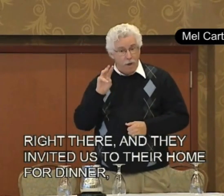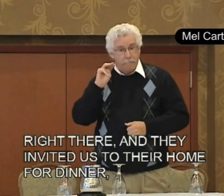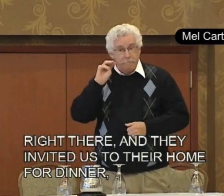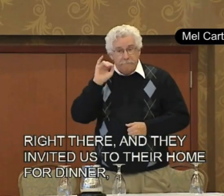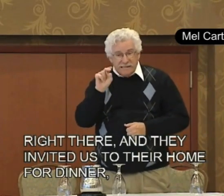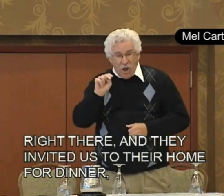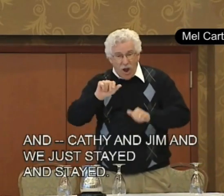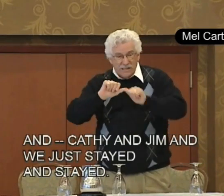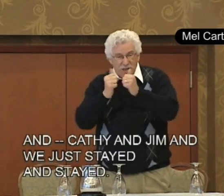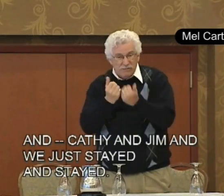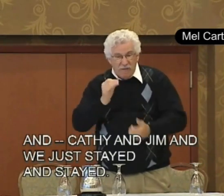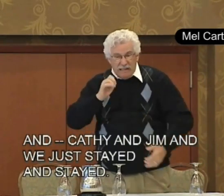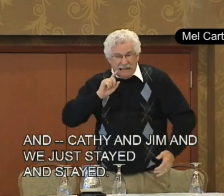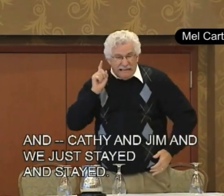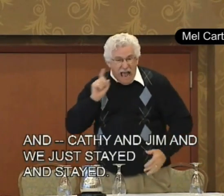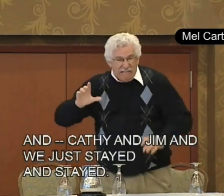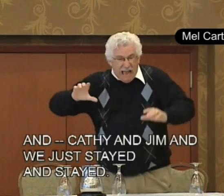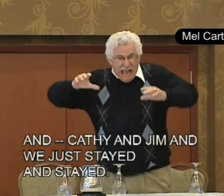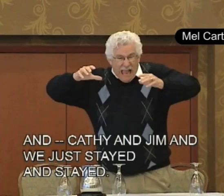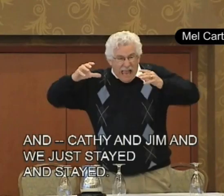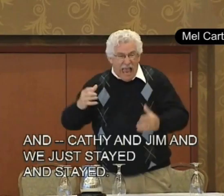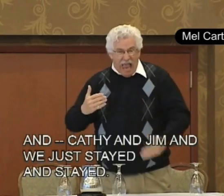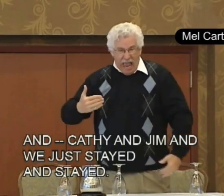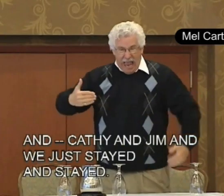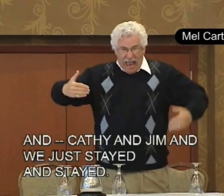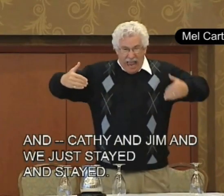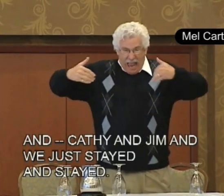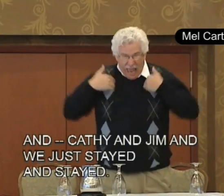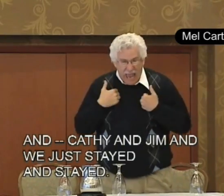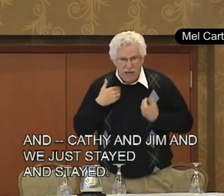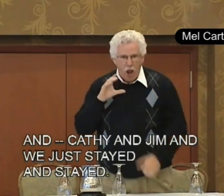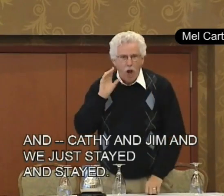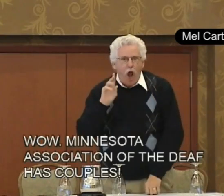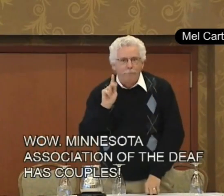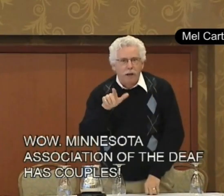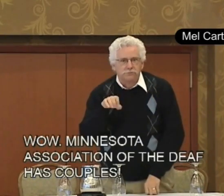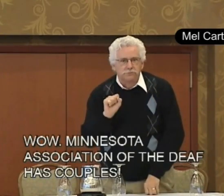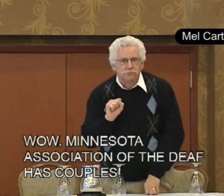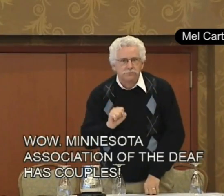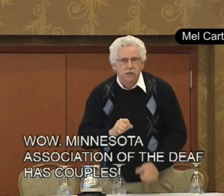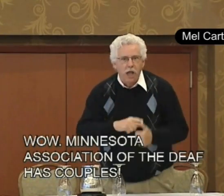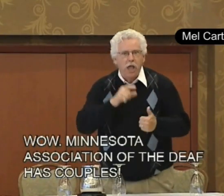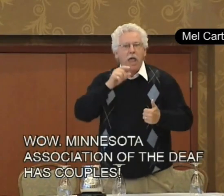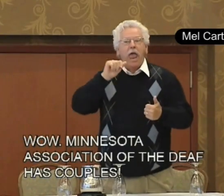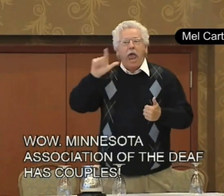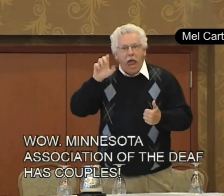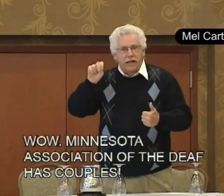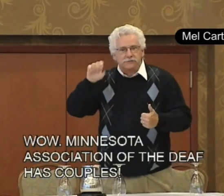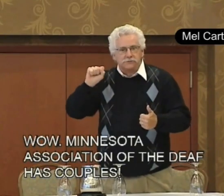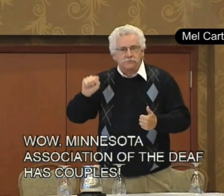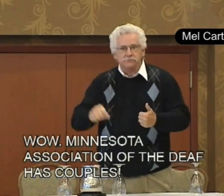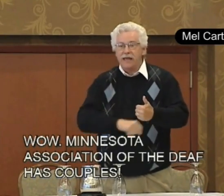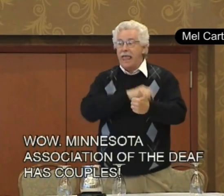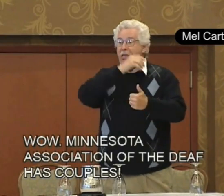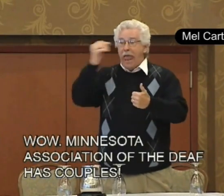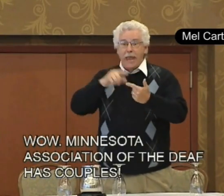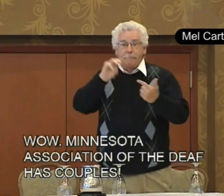wow the Minnesota Association of the Deaf has couples the Allens